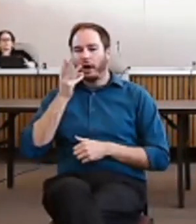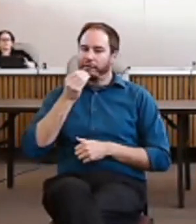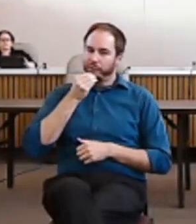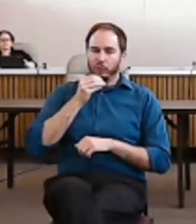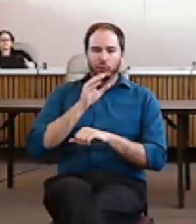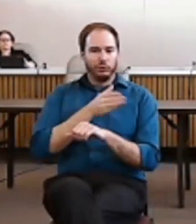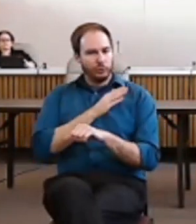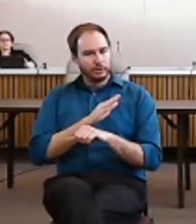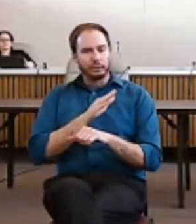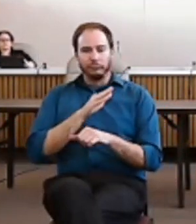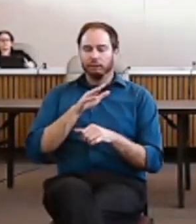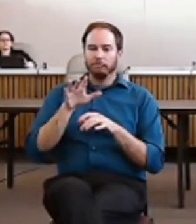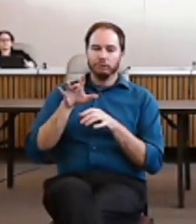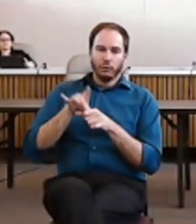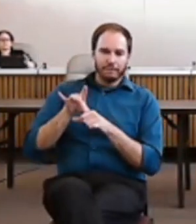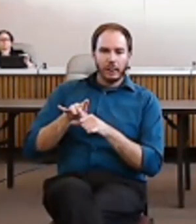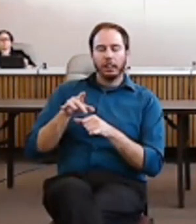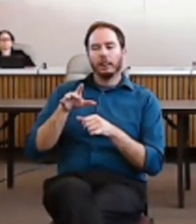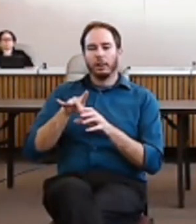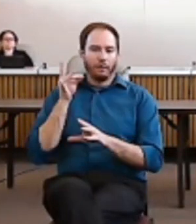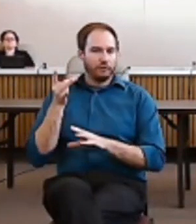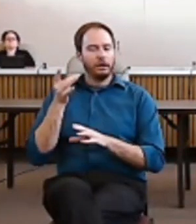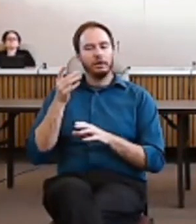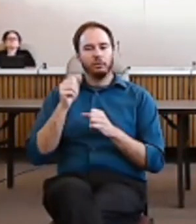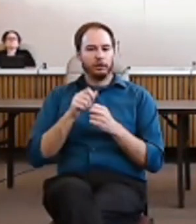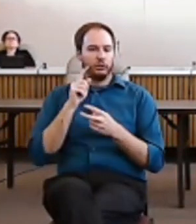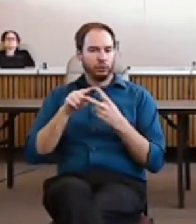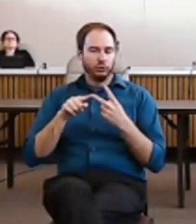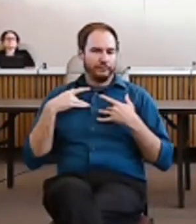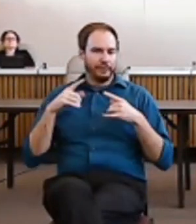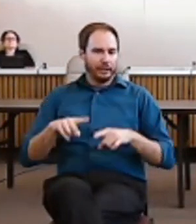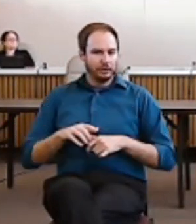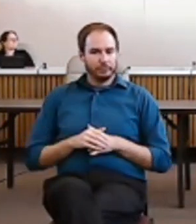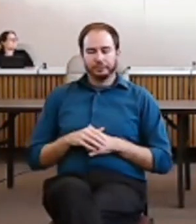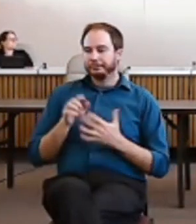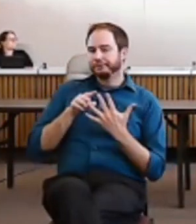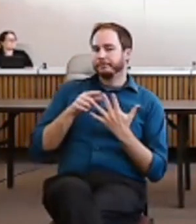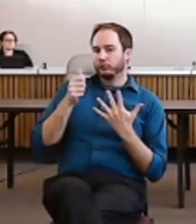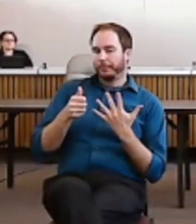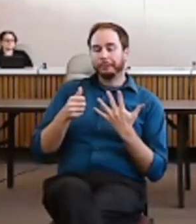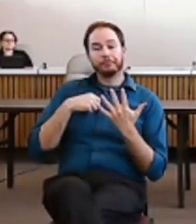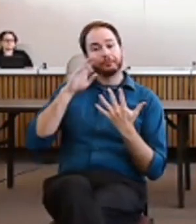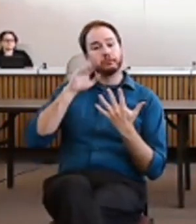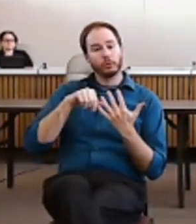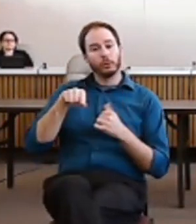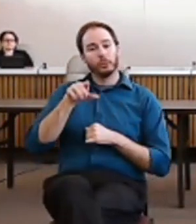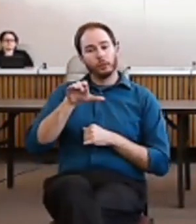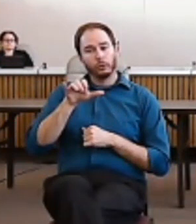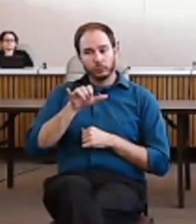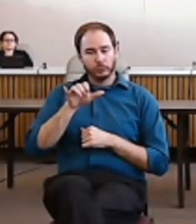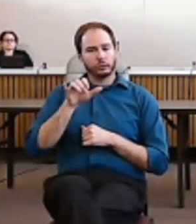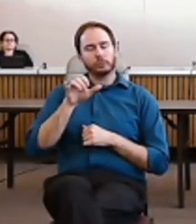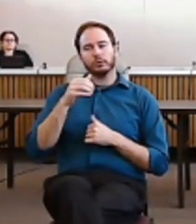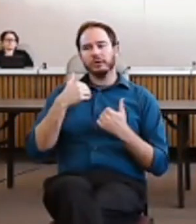music, raffles, and so forth during the two events. Great. And I know you guys are also doing stuff now